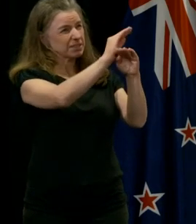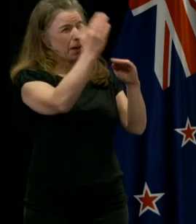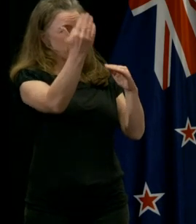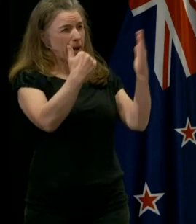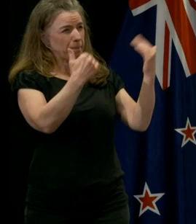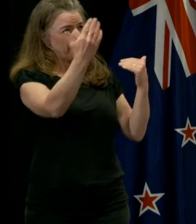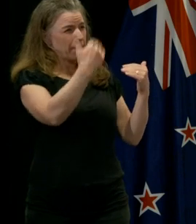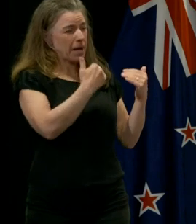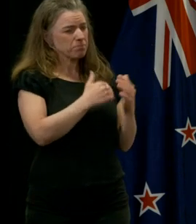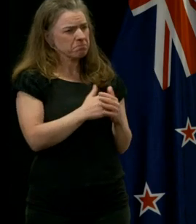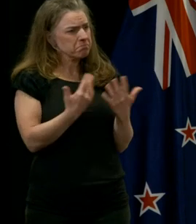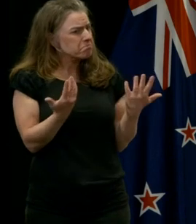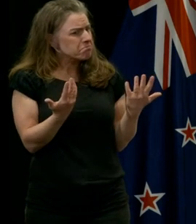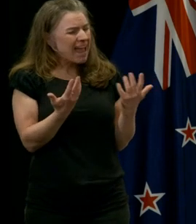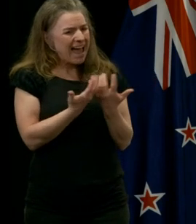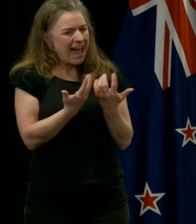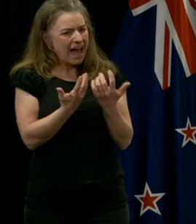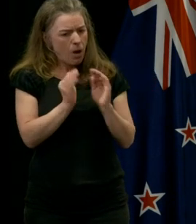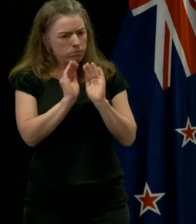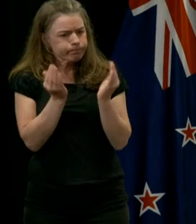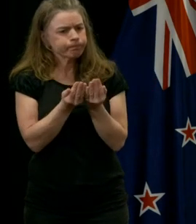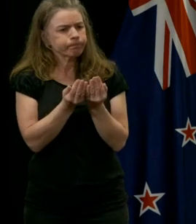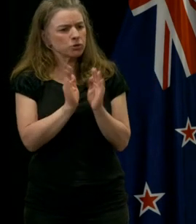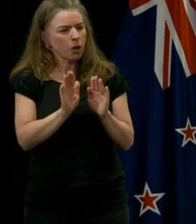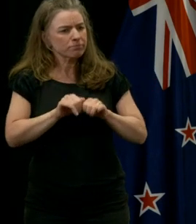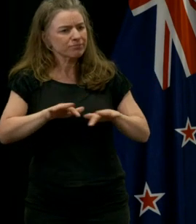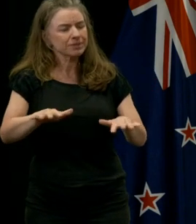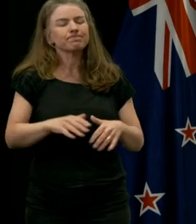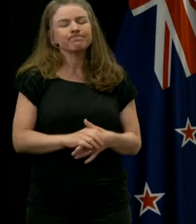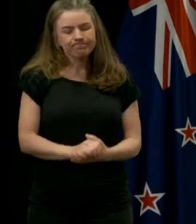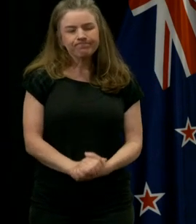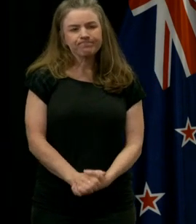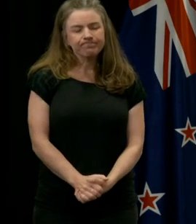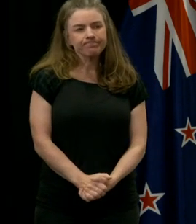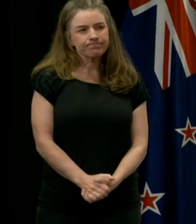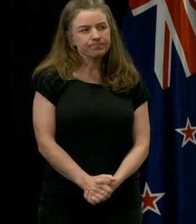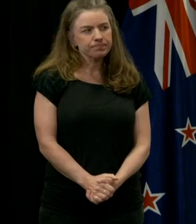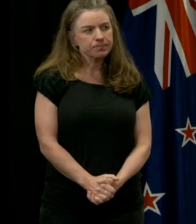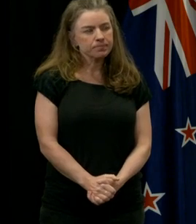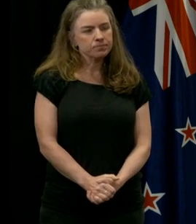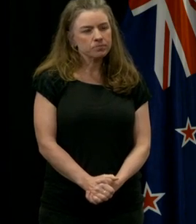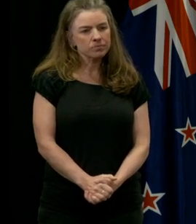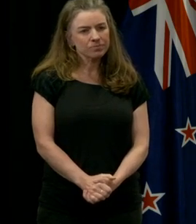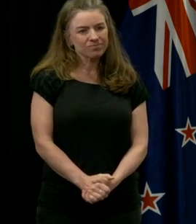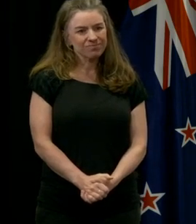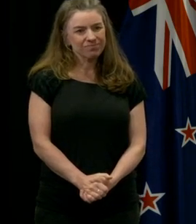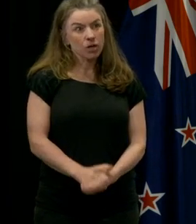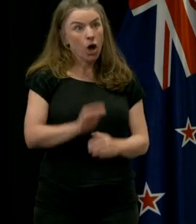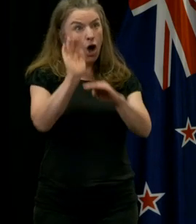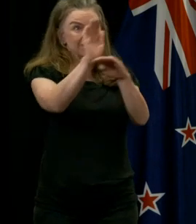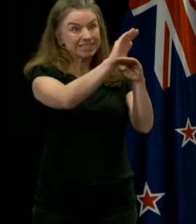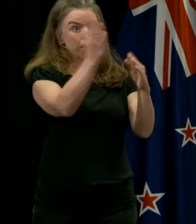repositioning hotels or how you quarantine? As you can imagine, this continues to be a risk to New